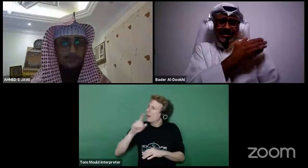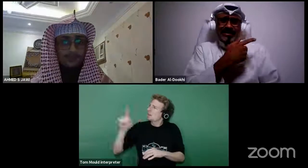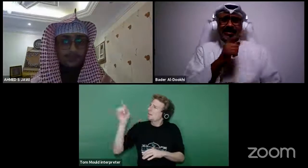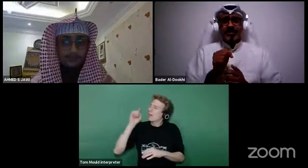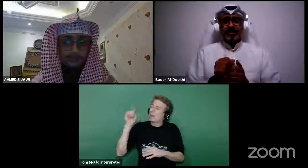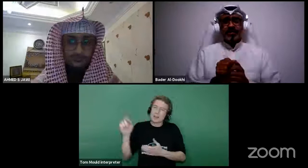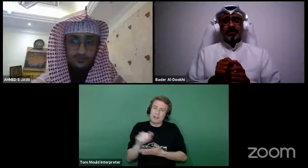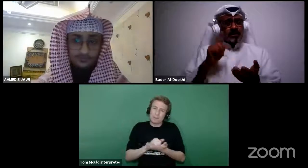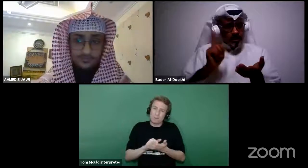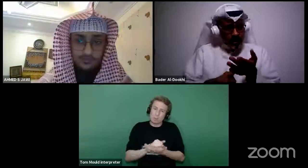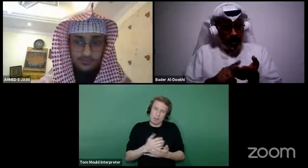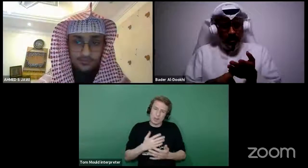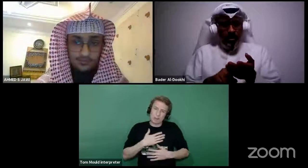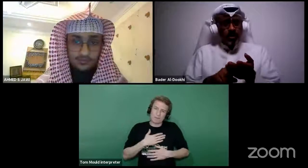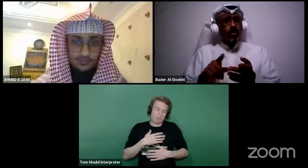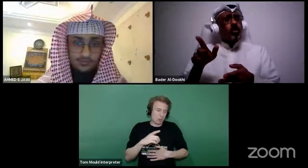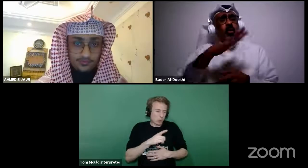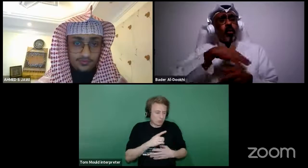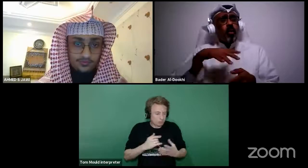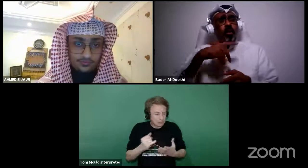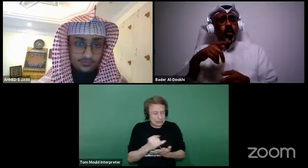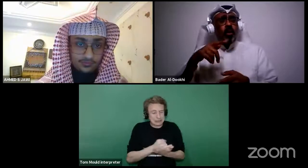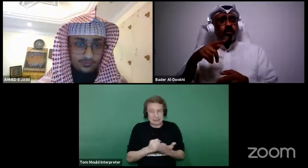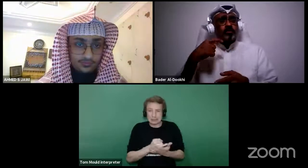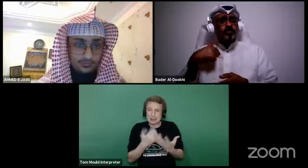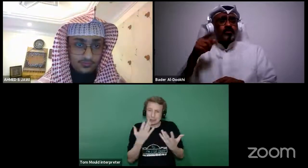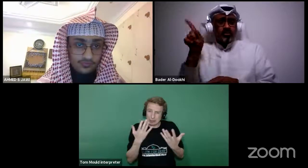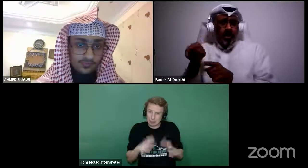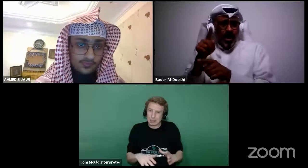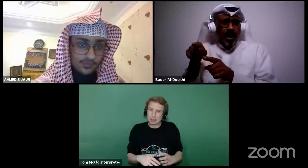Indeed, we have been sinners.